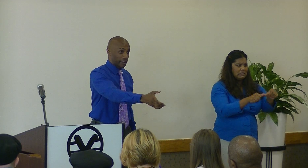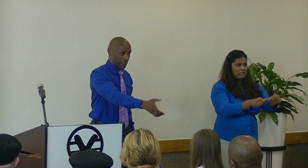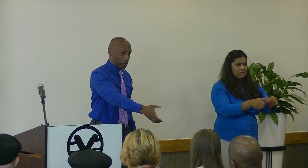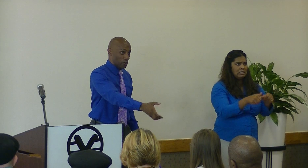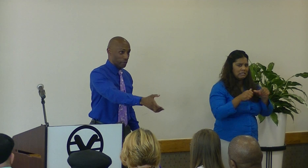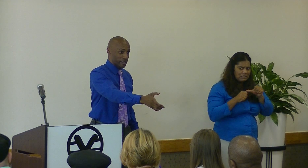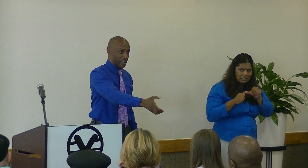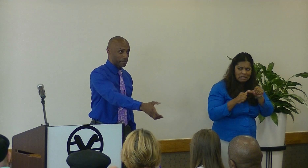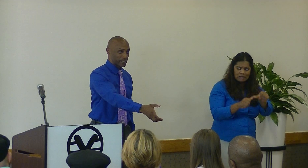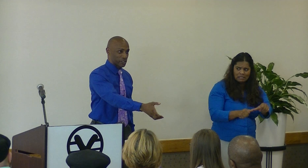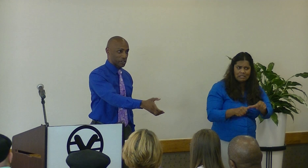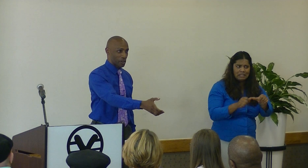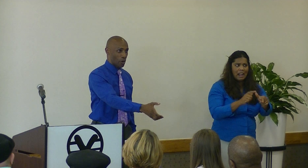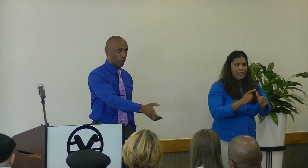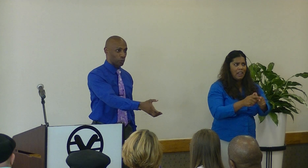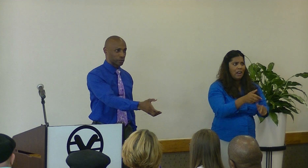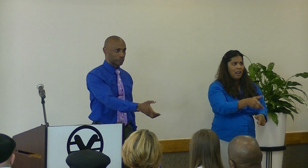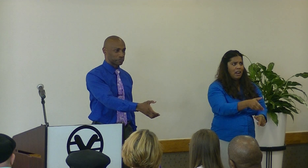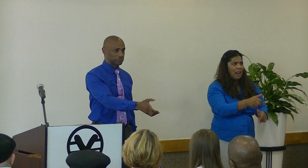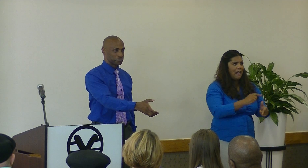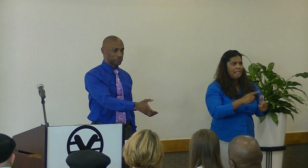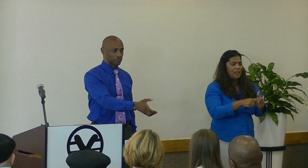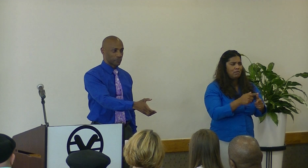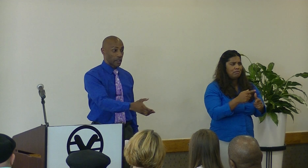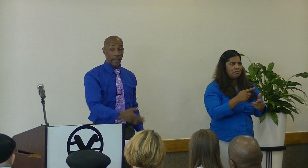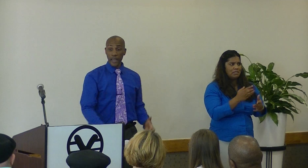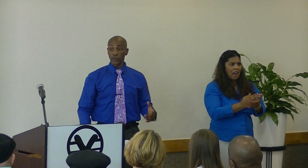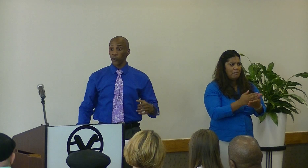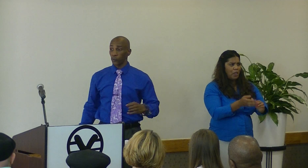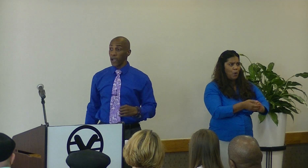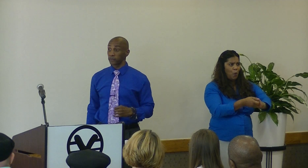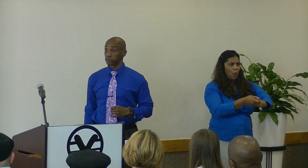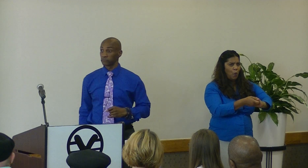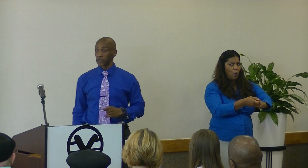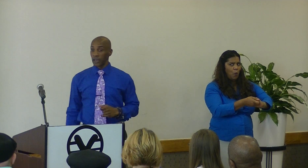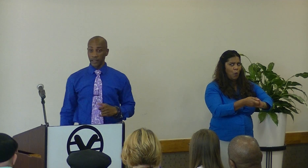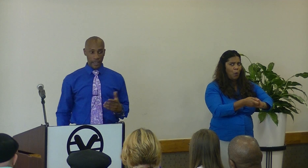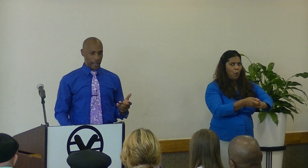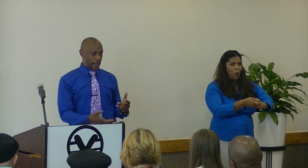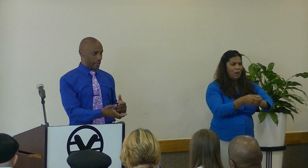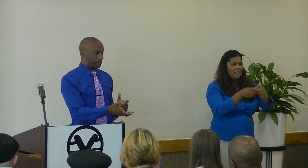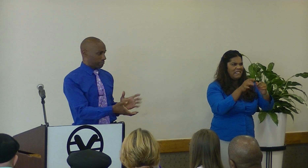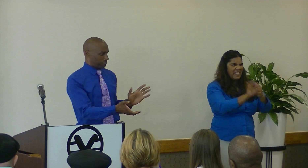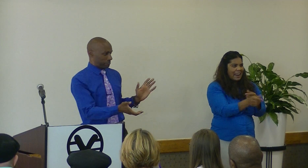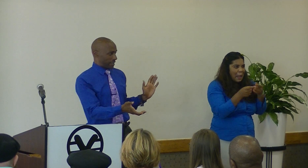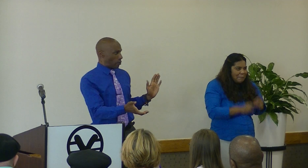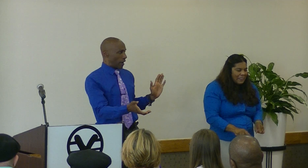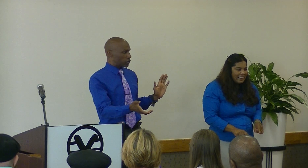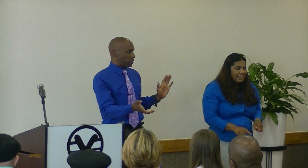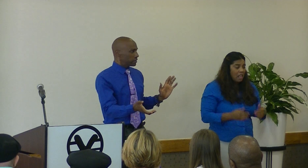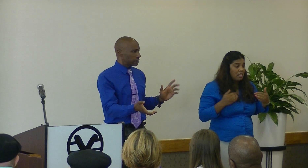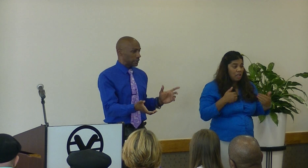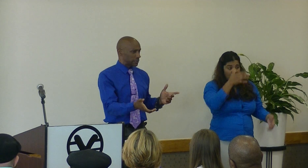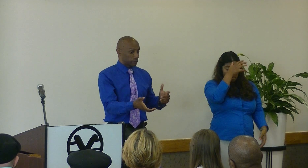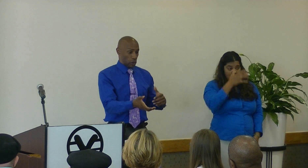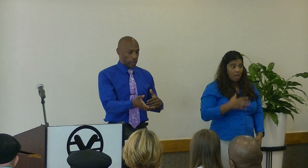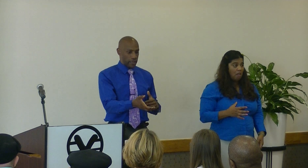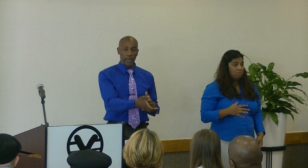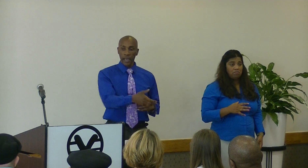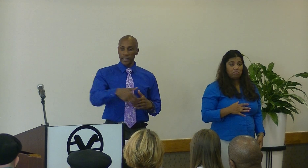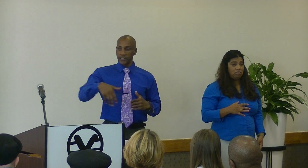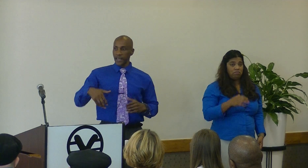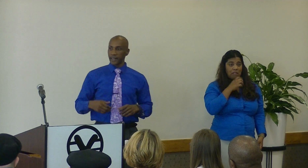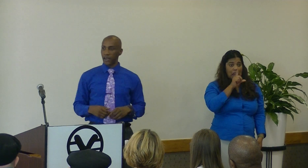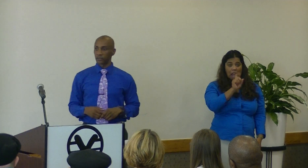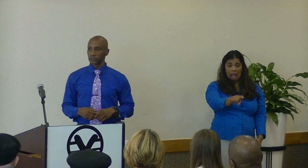And then the movement stops and it's just hold. And that's where it went. And the young guy didn't question it. He just,